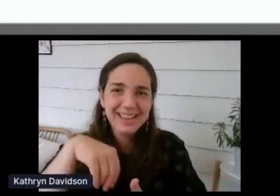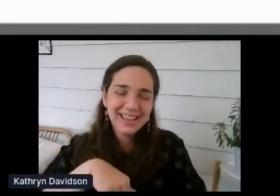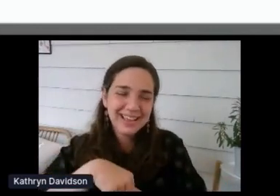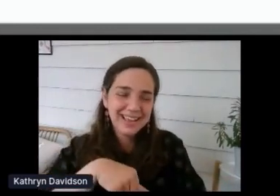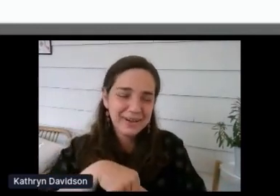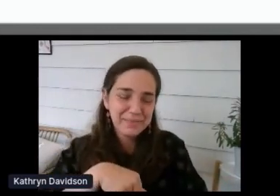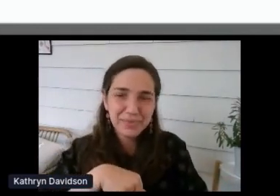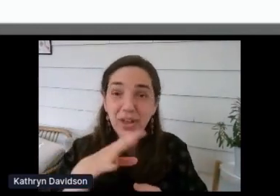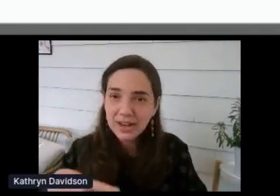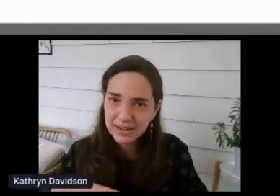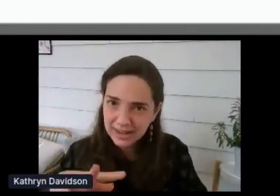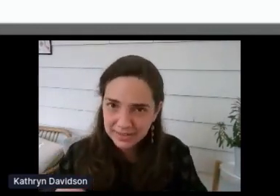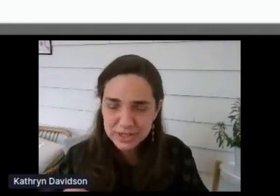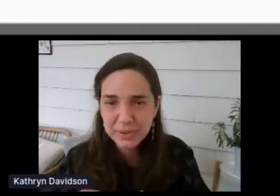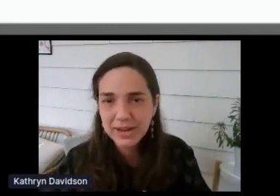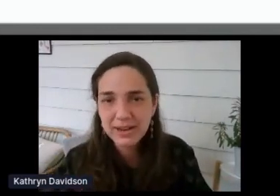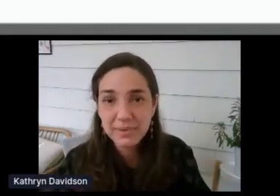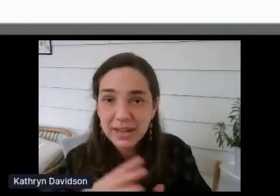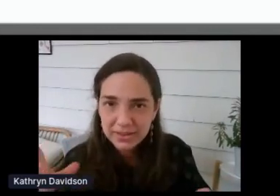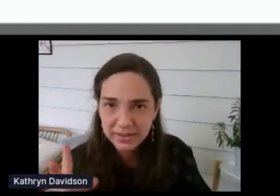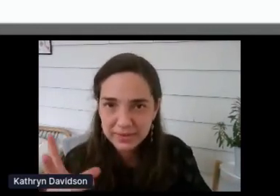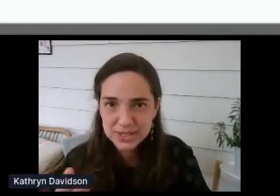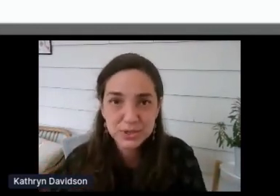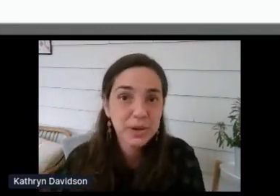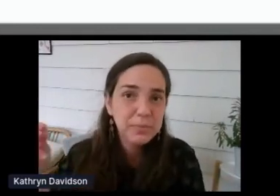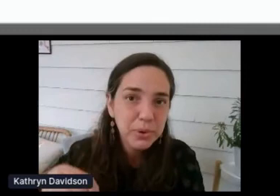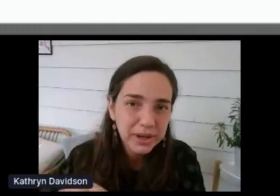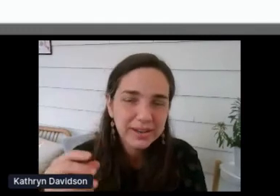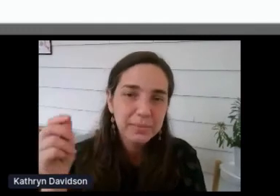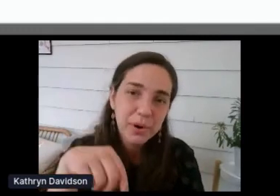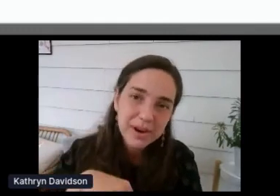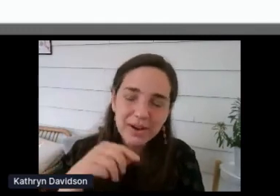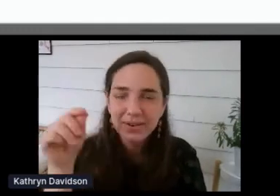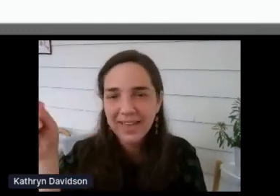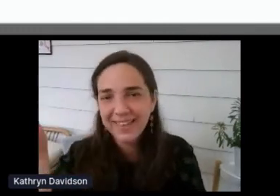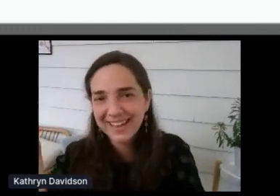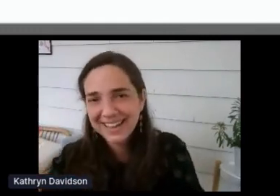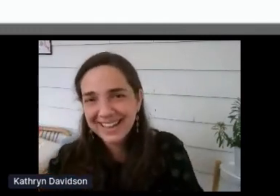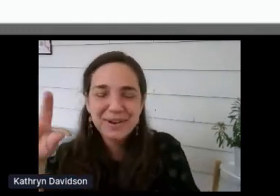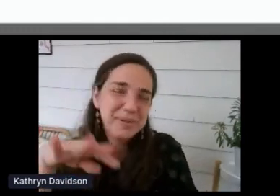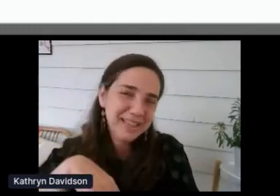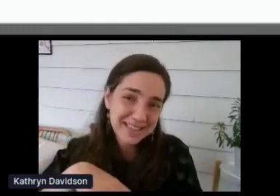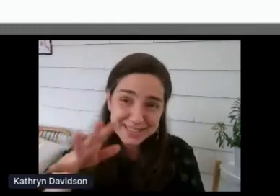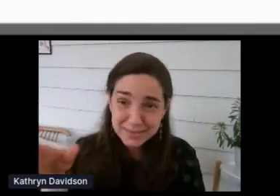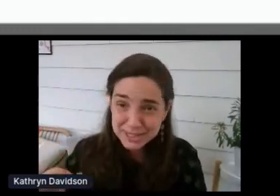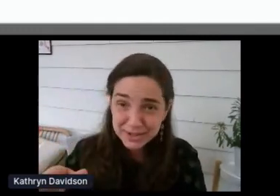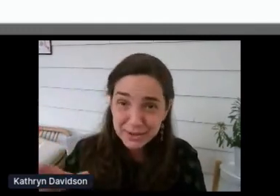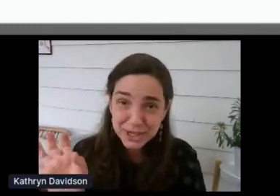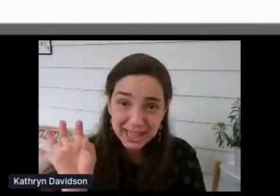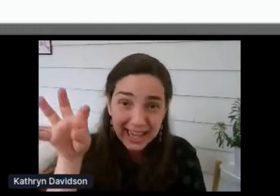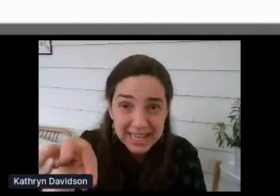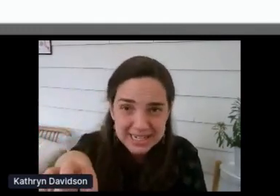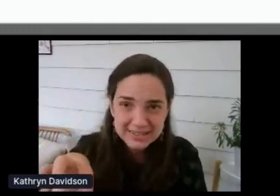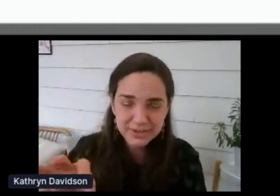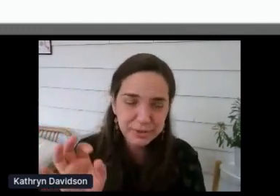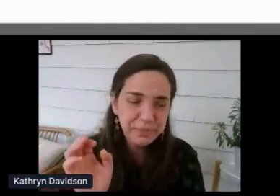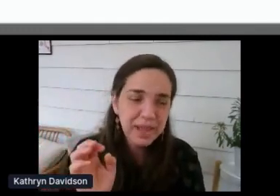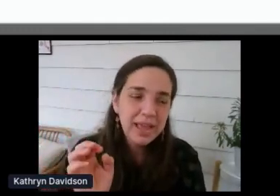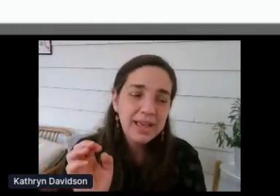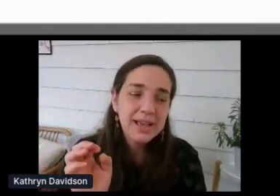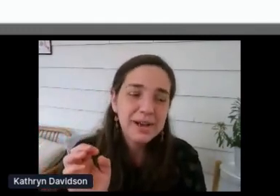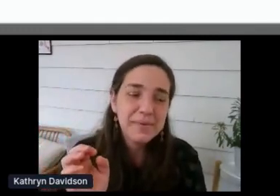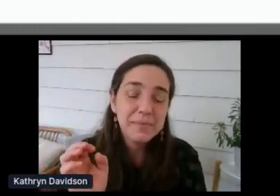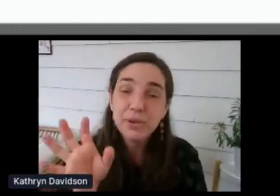with, not in English, but in many other languages, you can put the pronoun and you can put, like, say, the subject and the object like into the